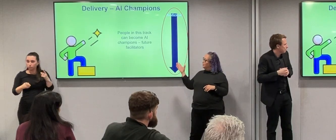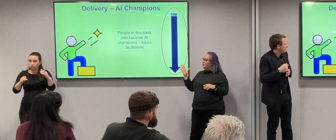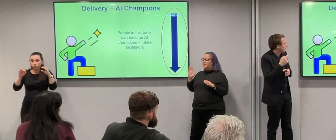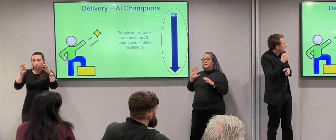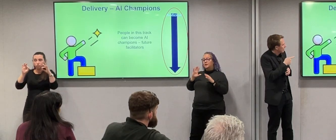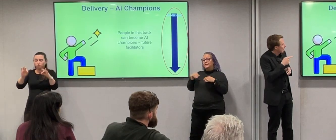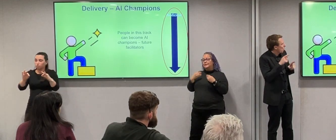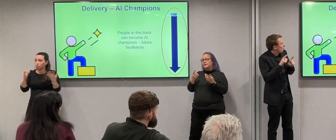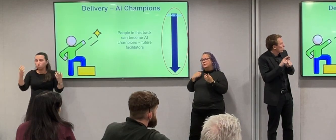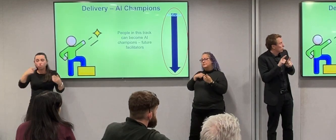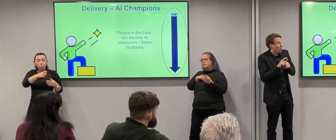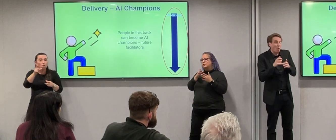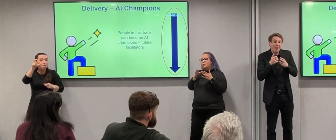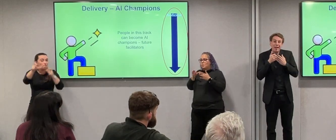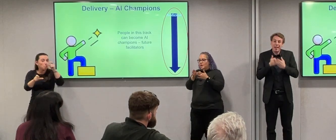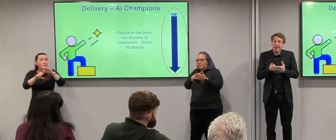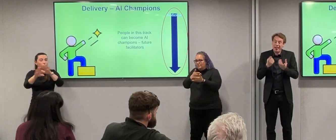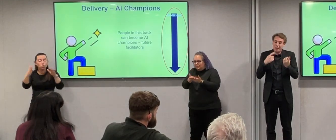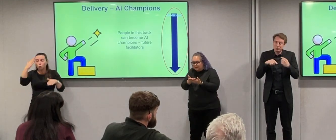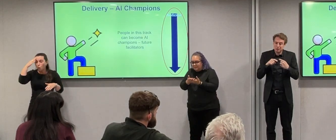which is that no